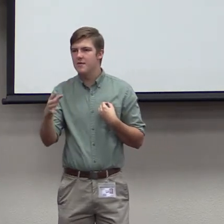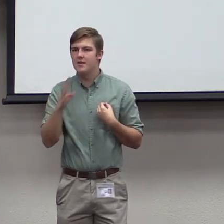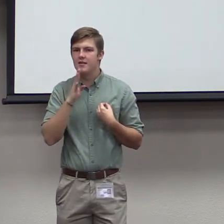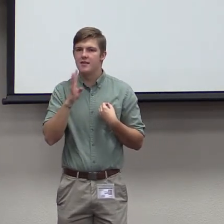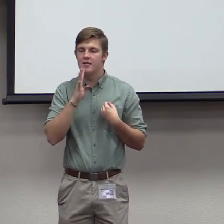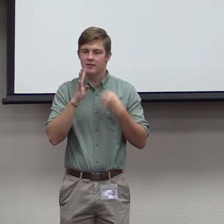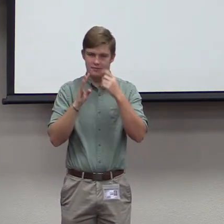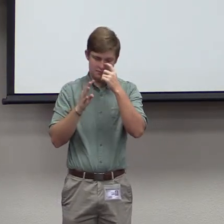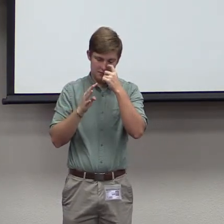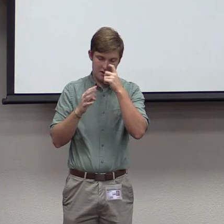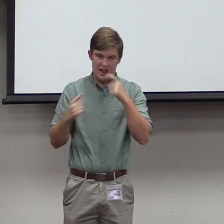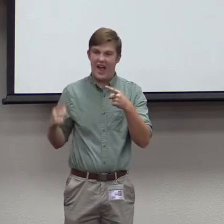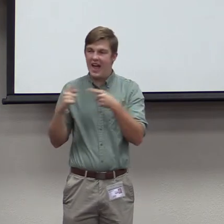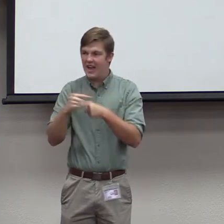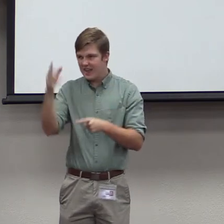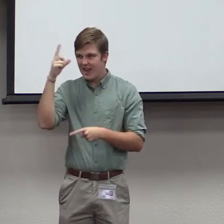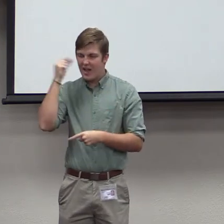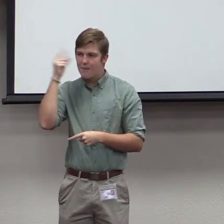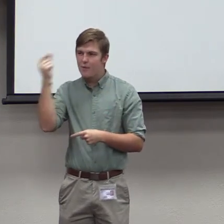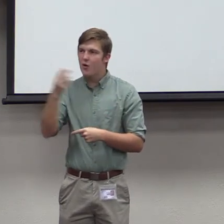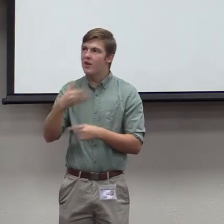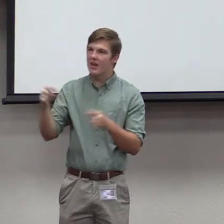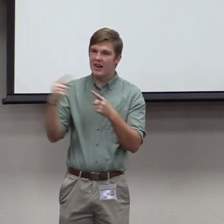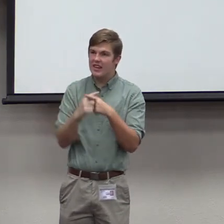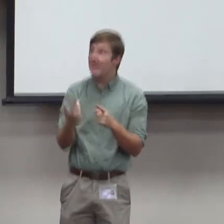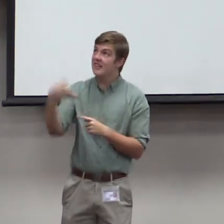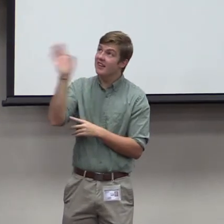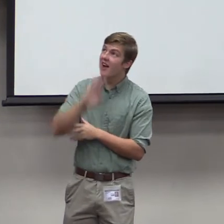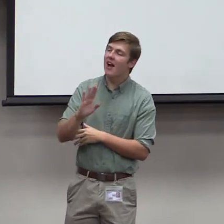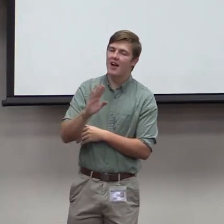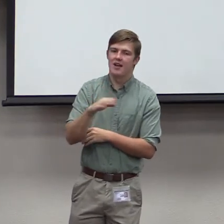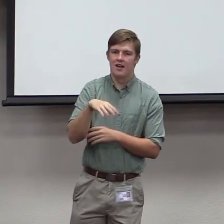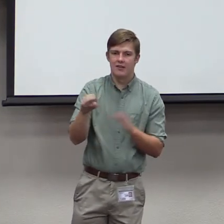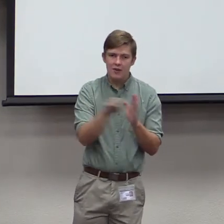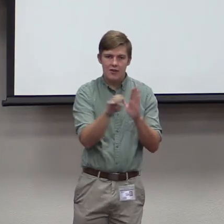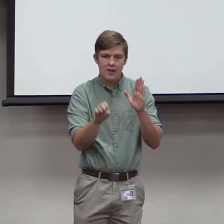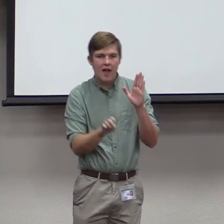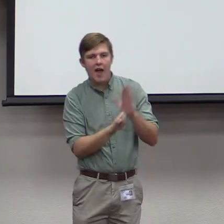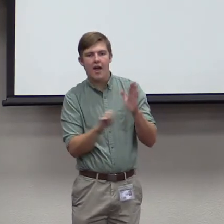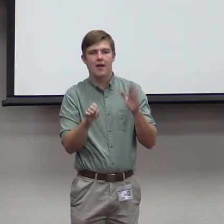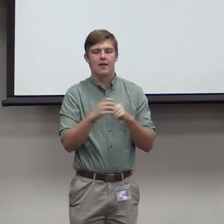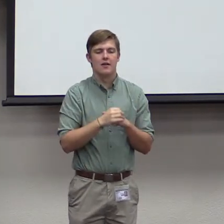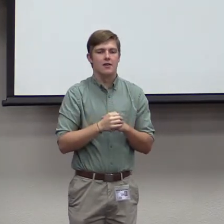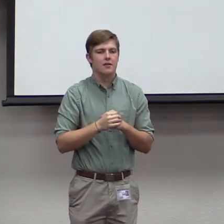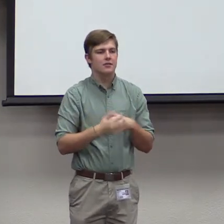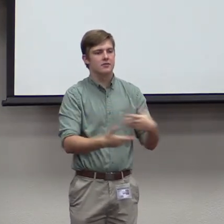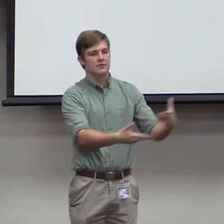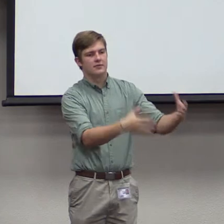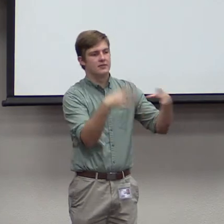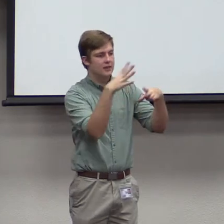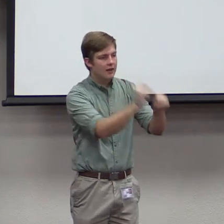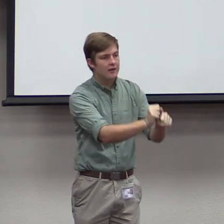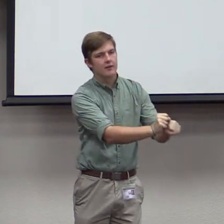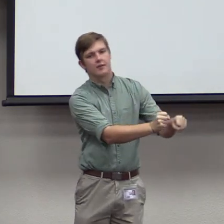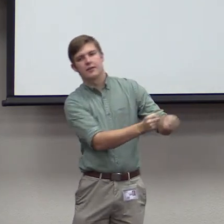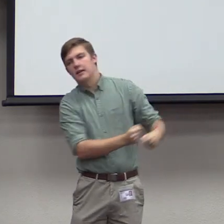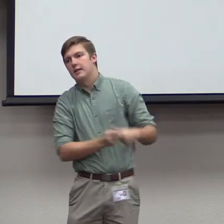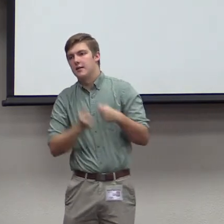And they stirred up the people and the elders and the scribes, and they came upon him and they seized him and they brought him before the